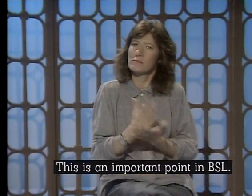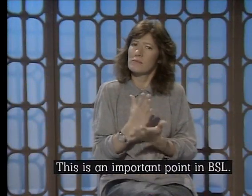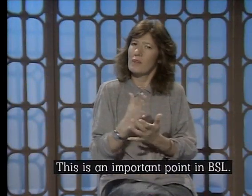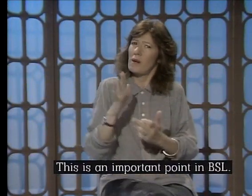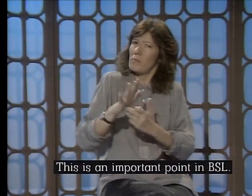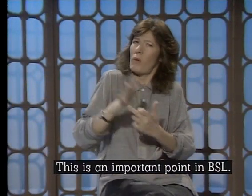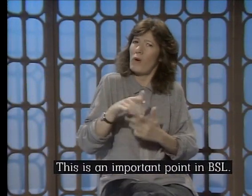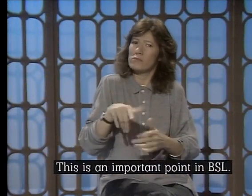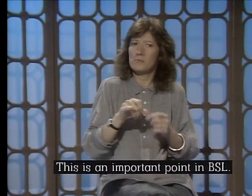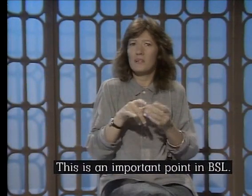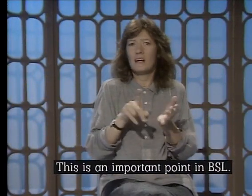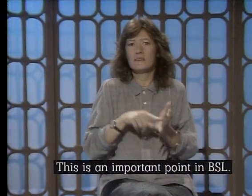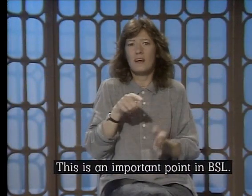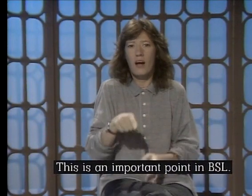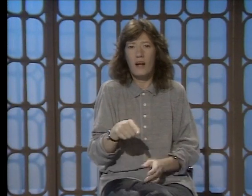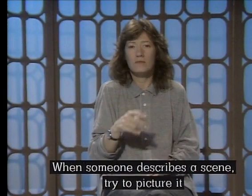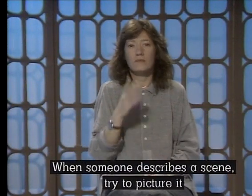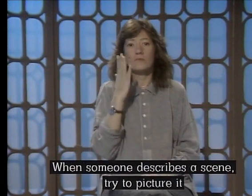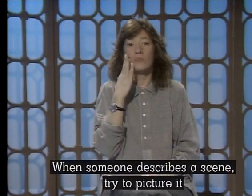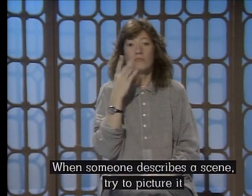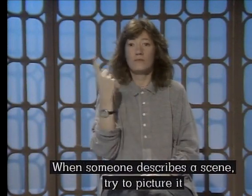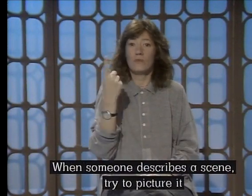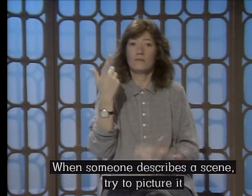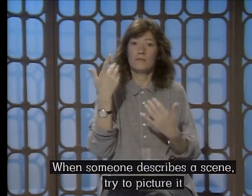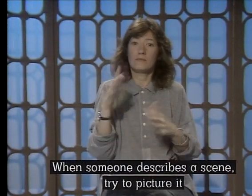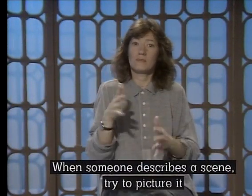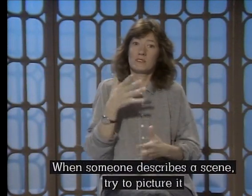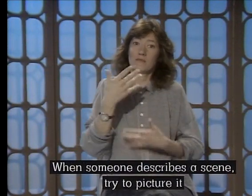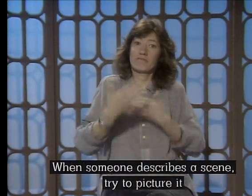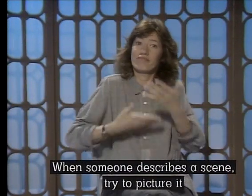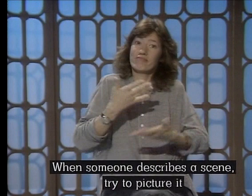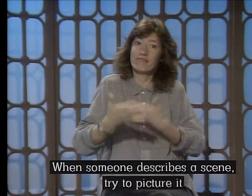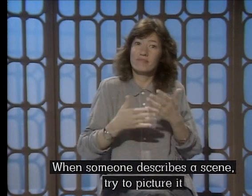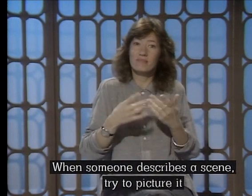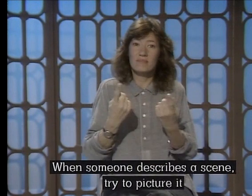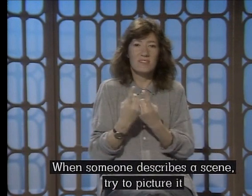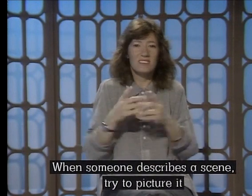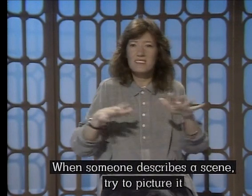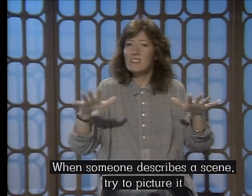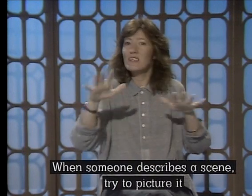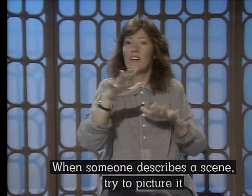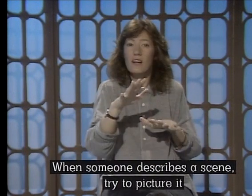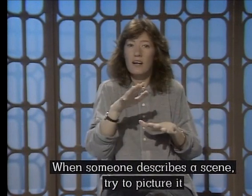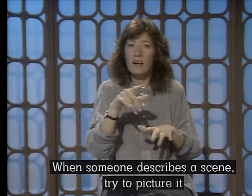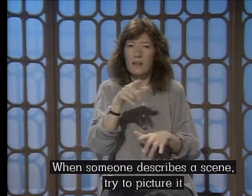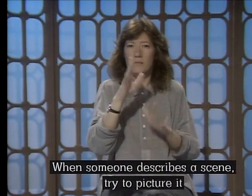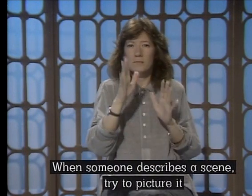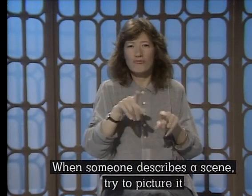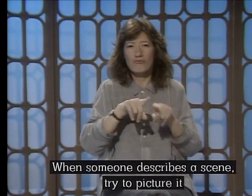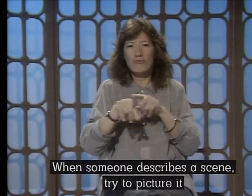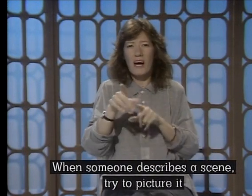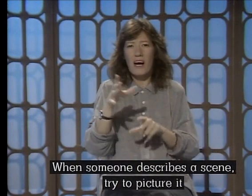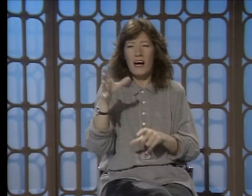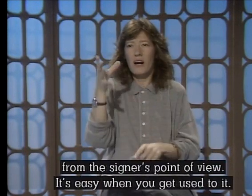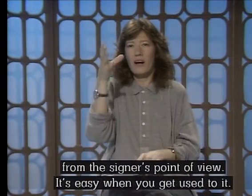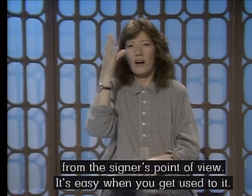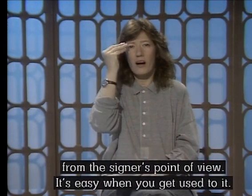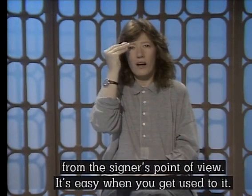This is an important point in BSL. When someone describes a scene to you, you must try to picture it